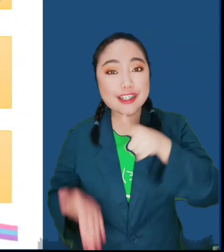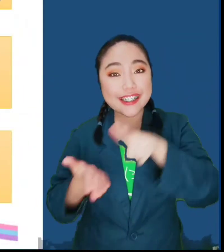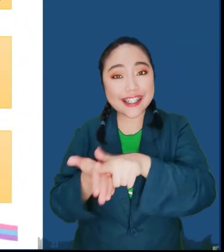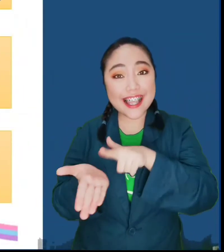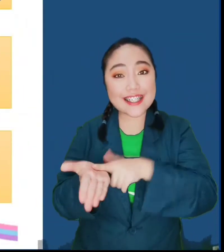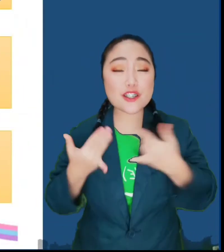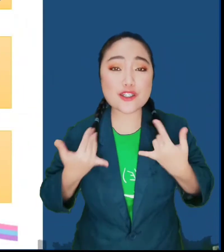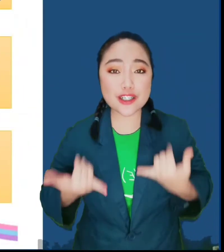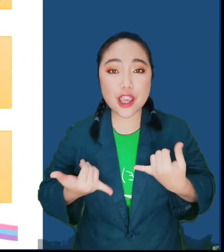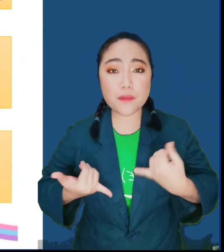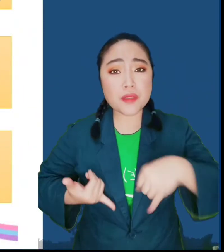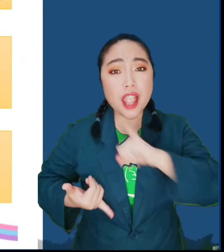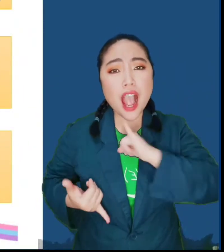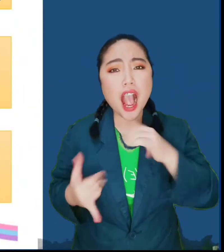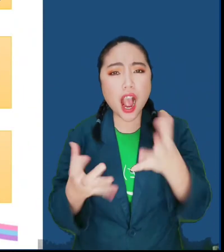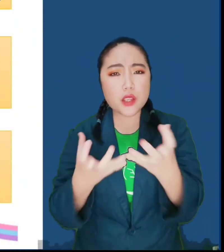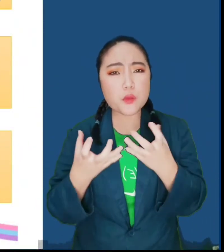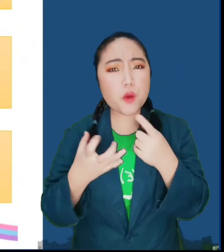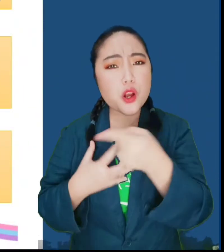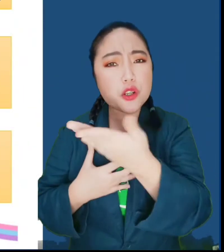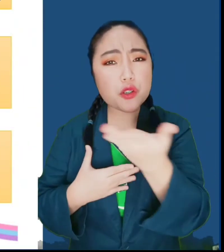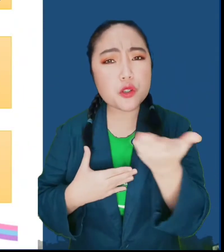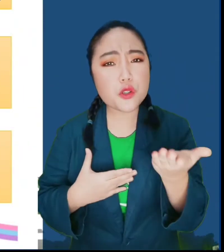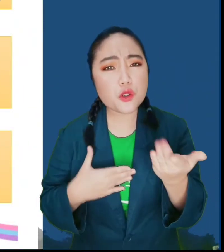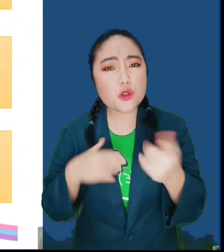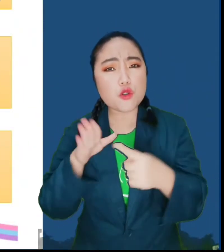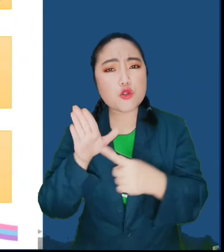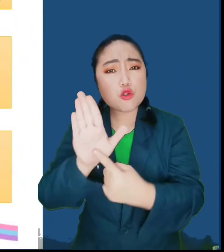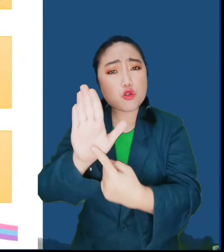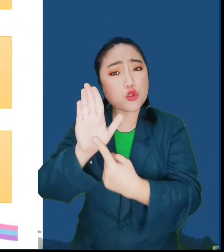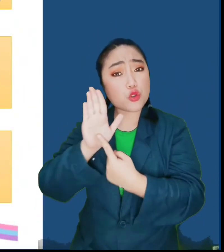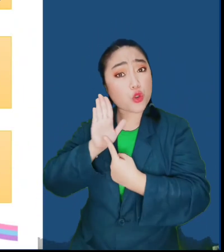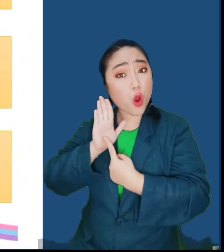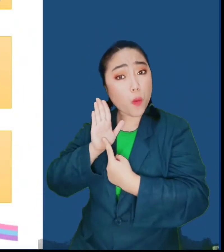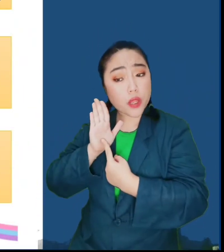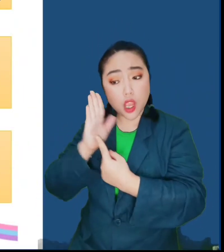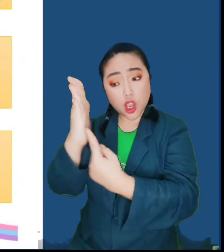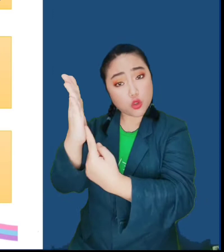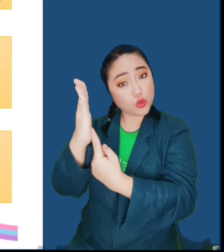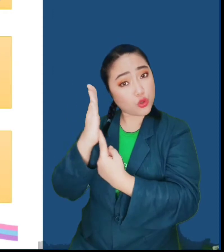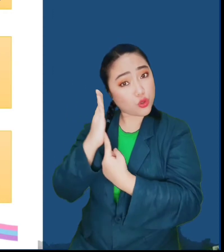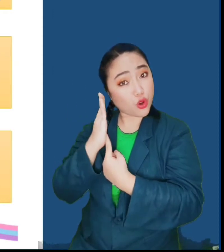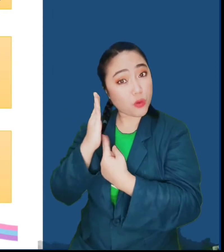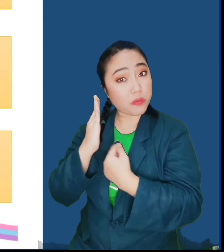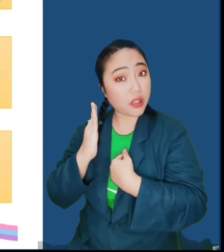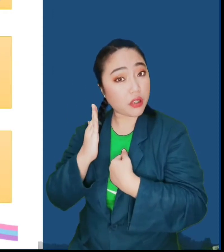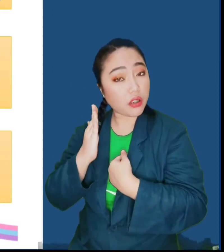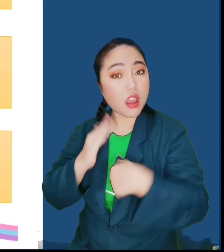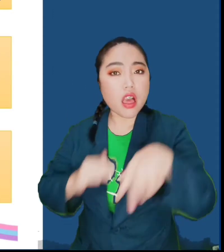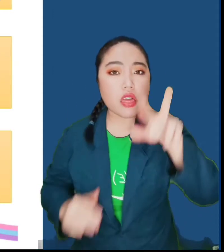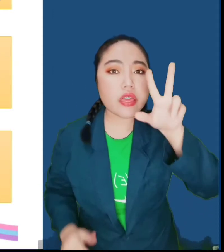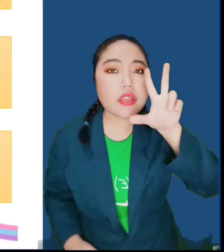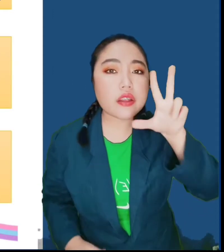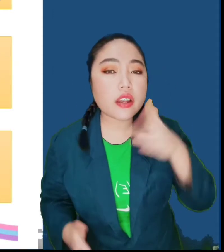For our lesson, I want all of you to show me 3 things.